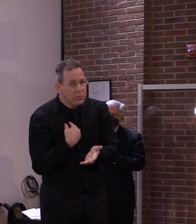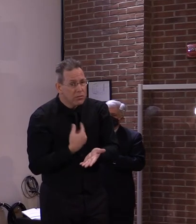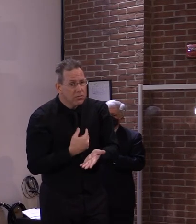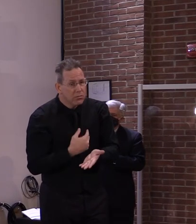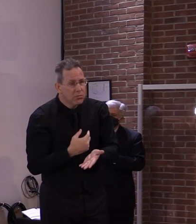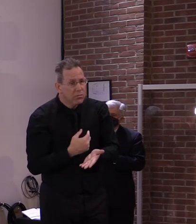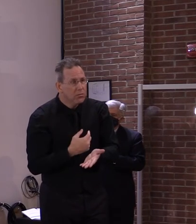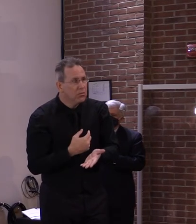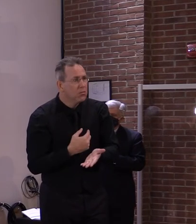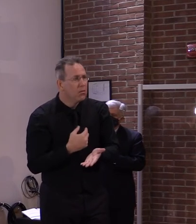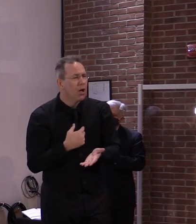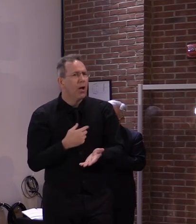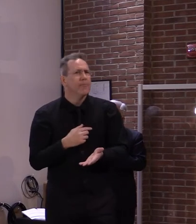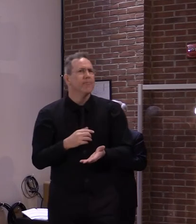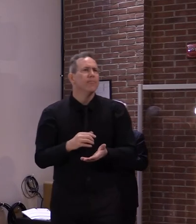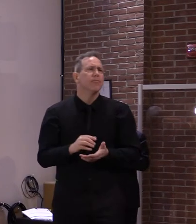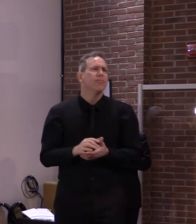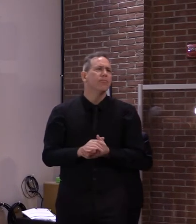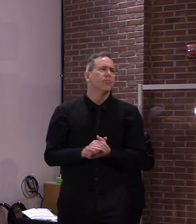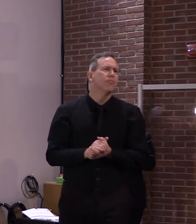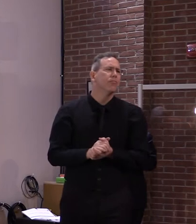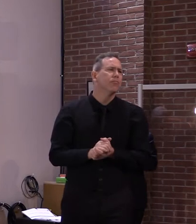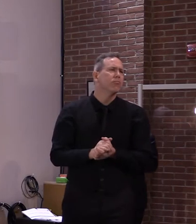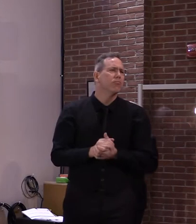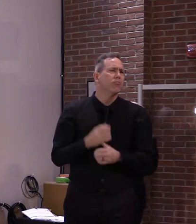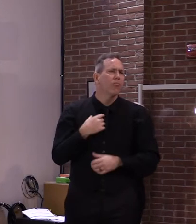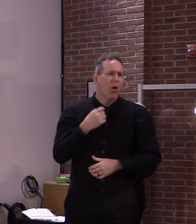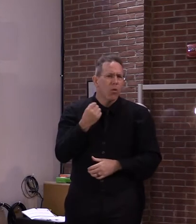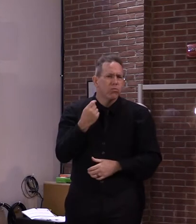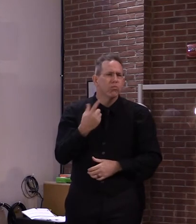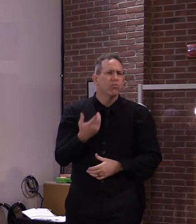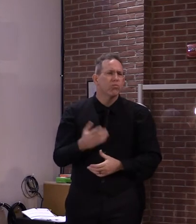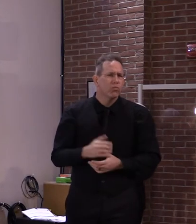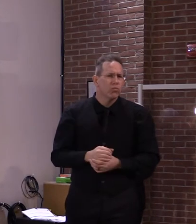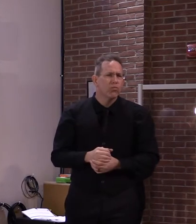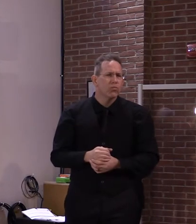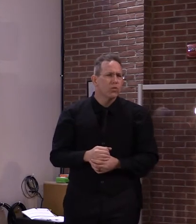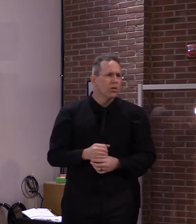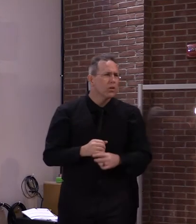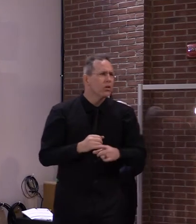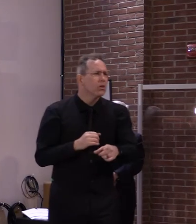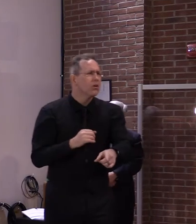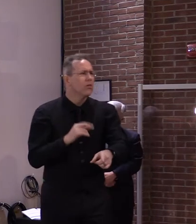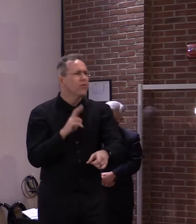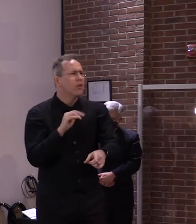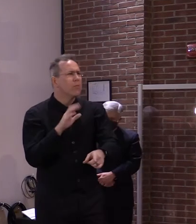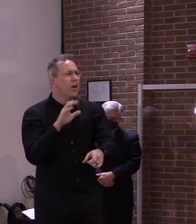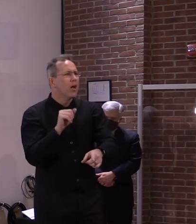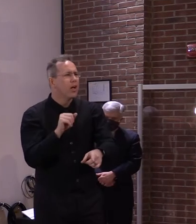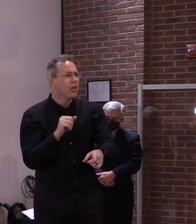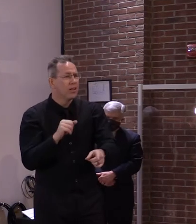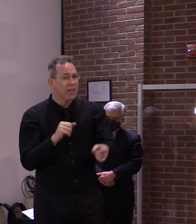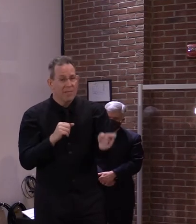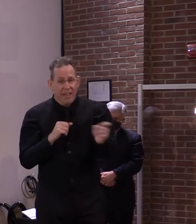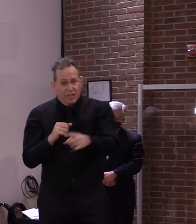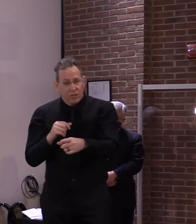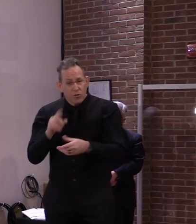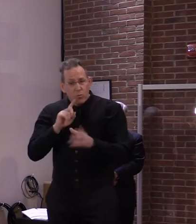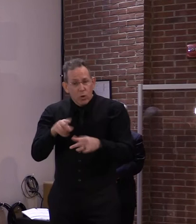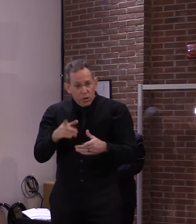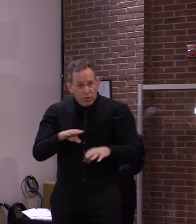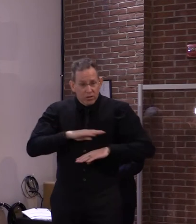sure i i guess oh sorry i was just going to ask you if you were all set so if you have another question go ahead